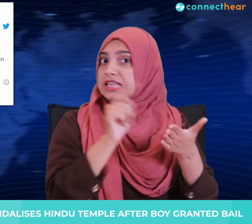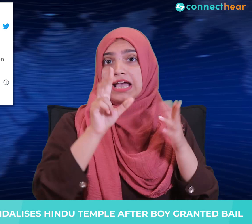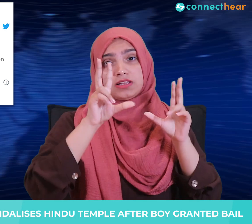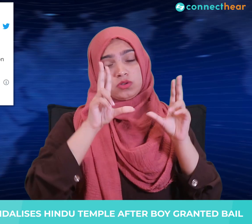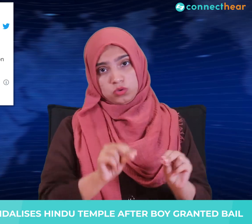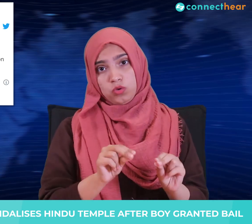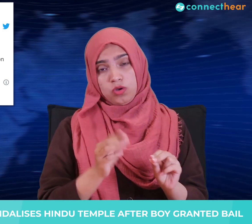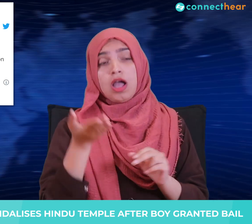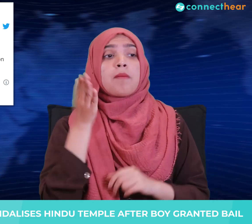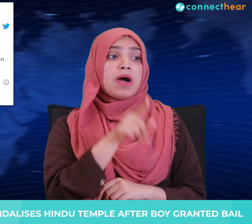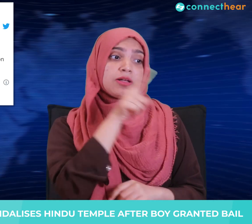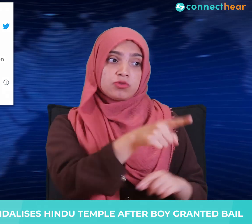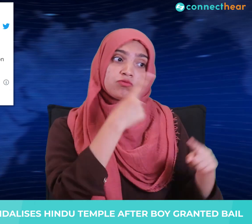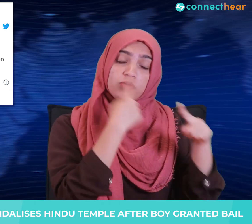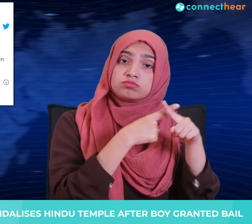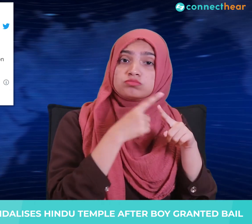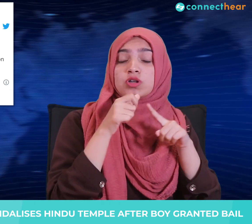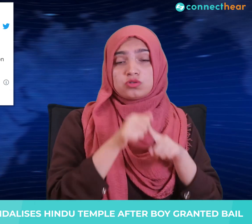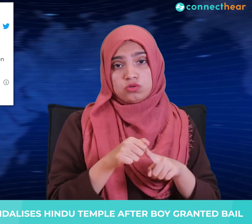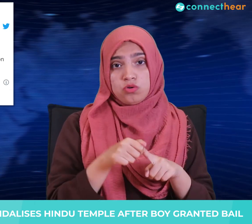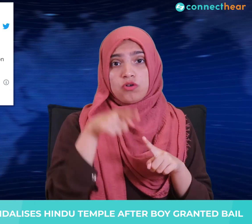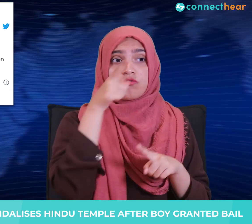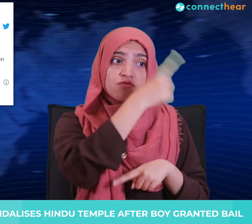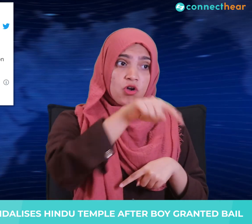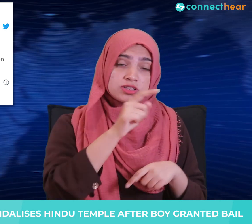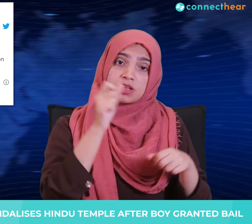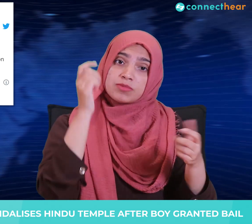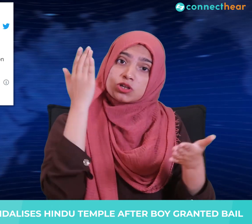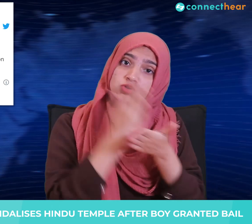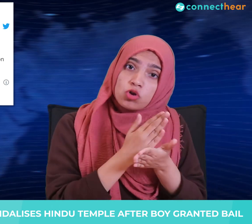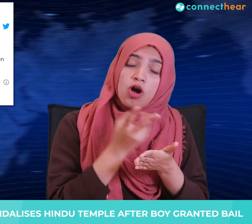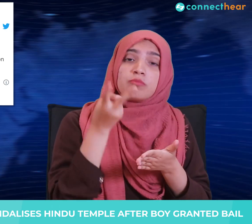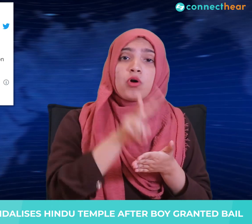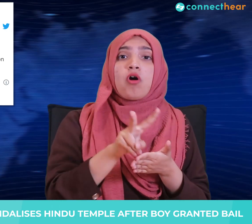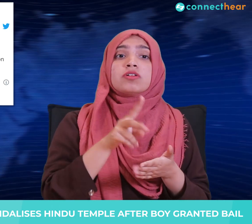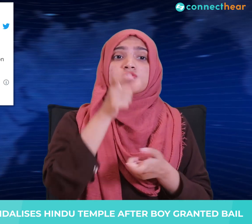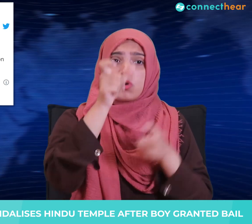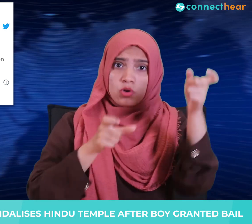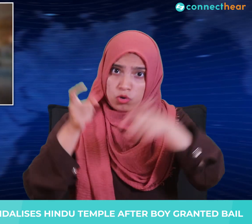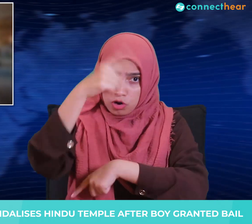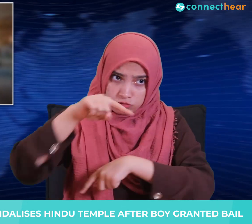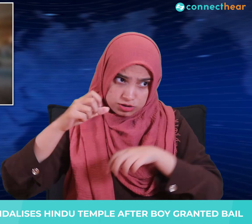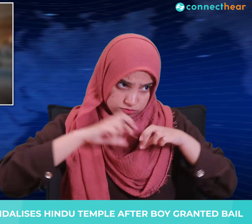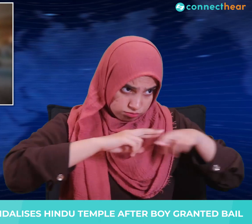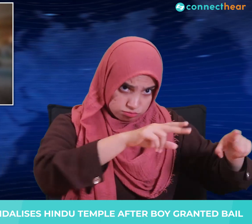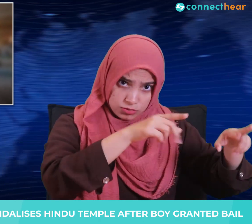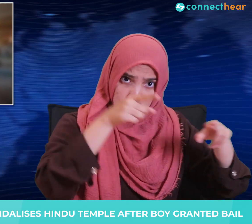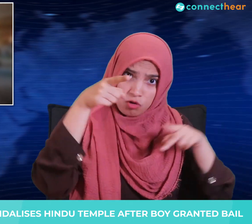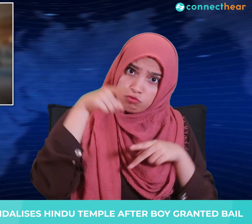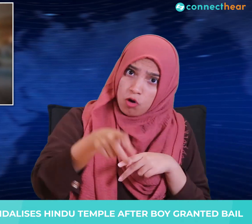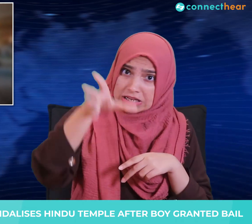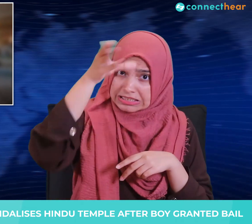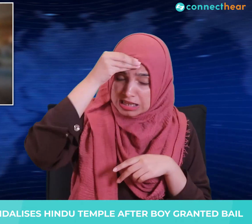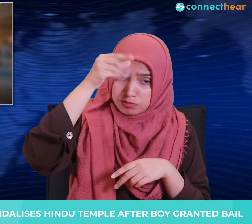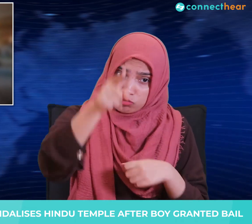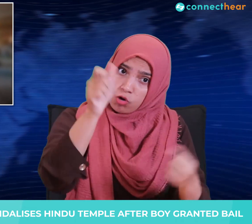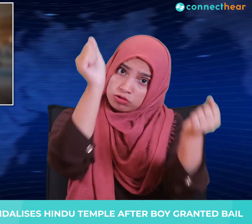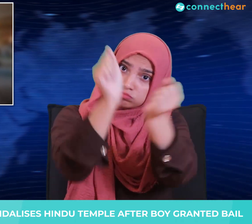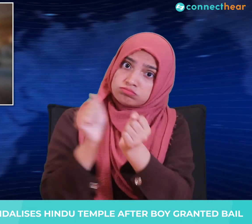I have already asked IG Punjab to ensure arrest of all culprits and take action against any police